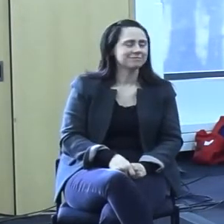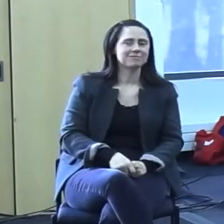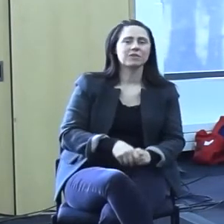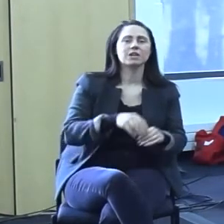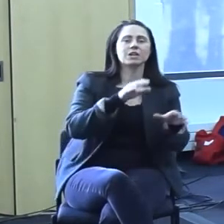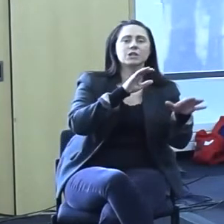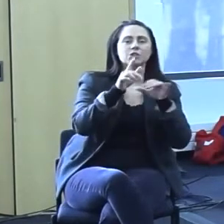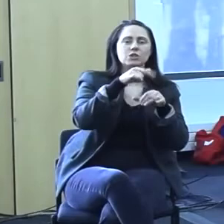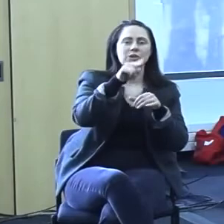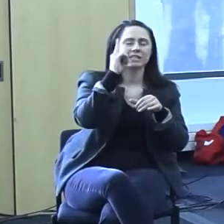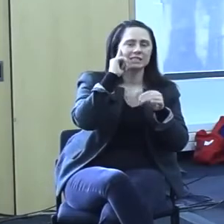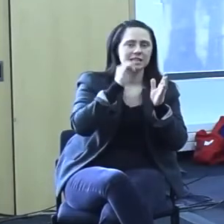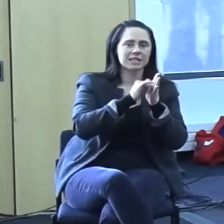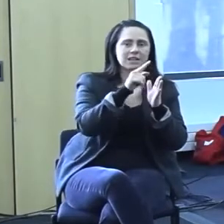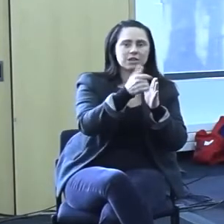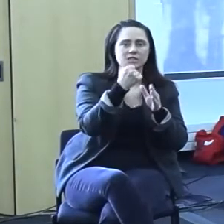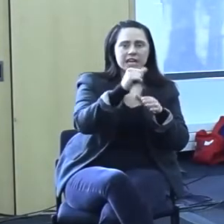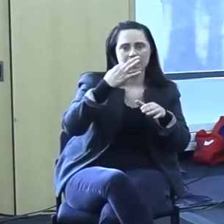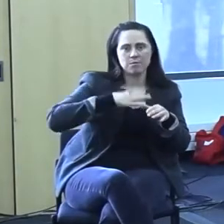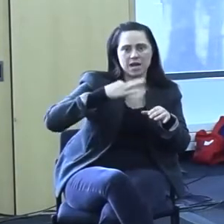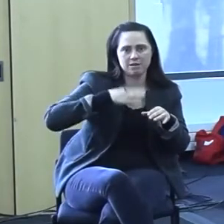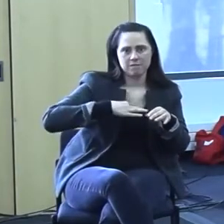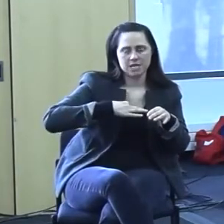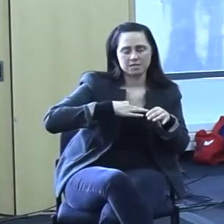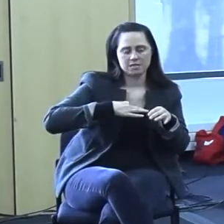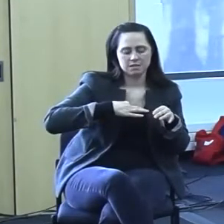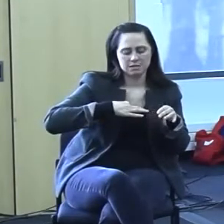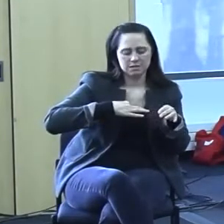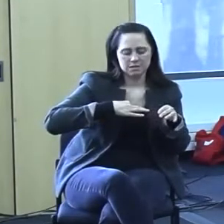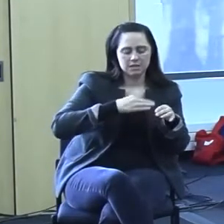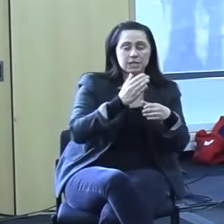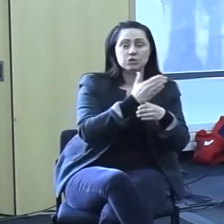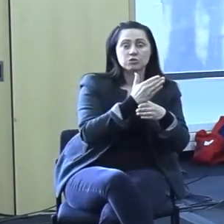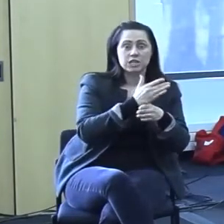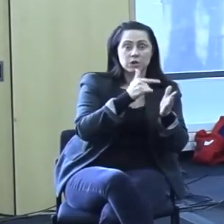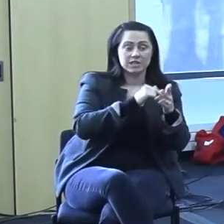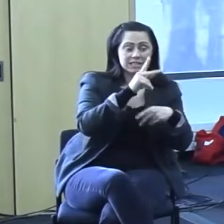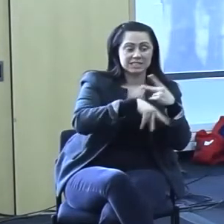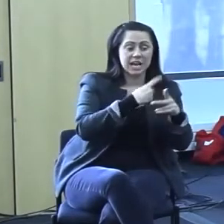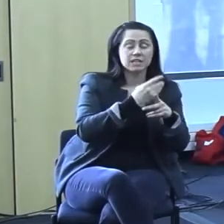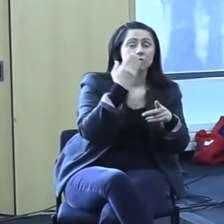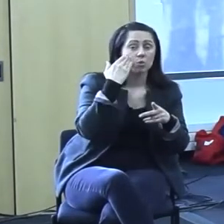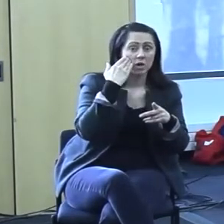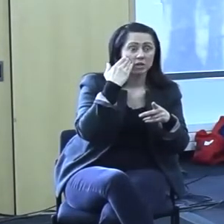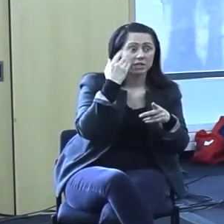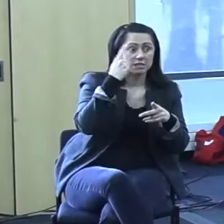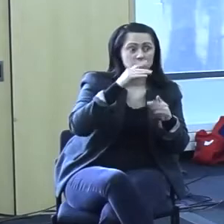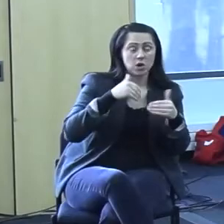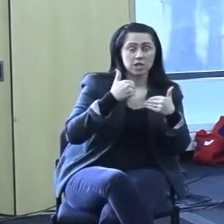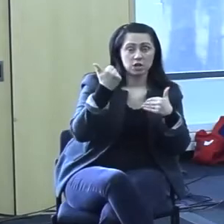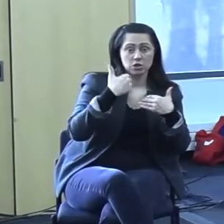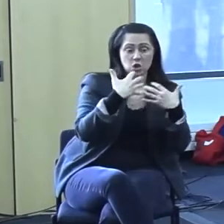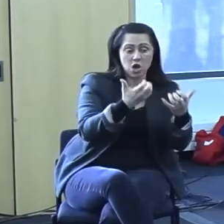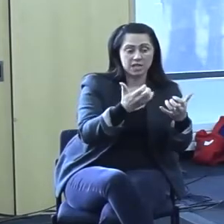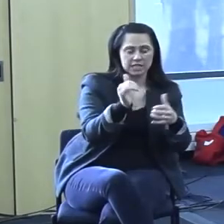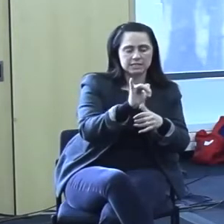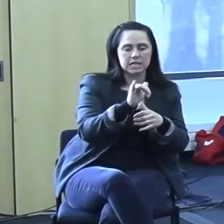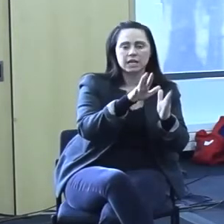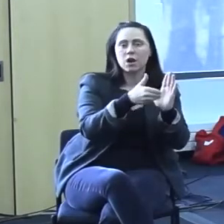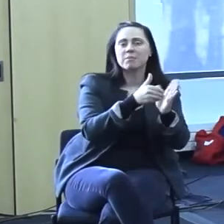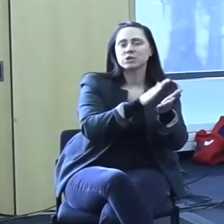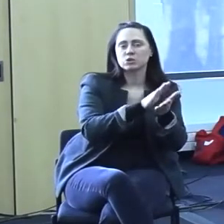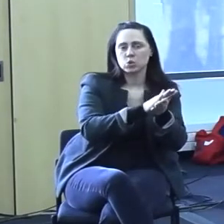So do you guys think that there's any benefit to sharing this kind of awareness to a younger audience, such as like